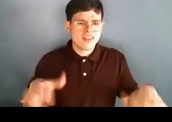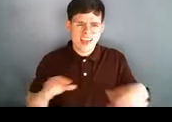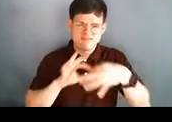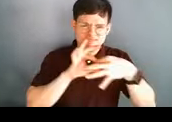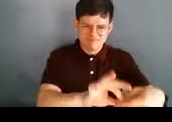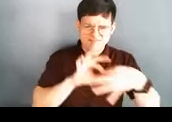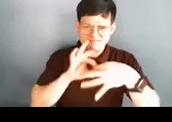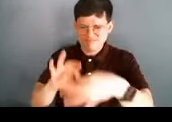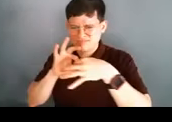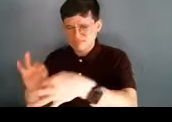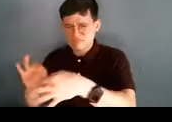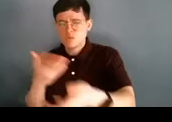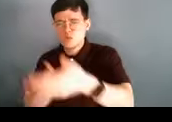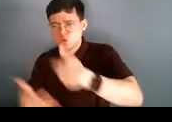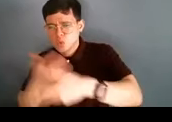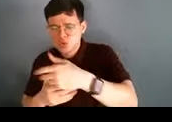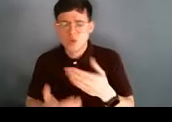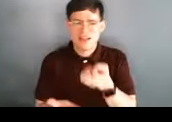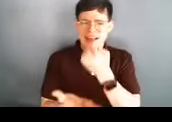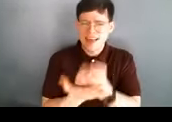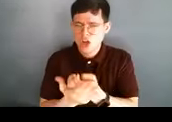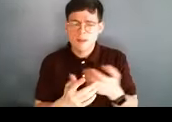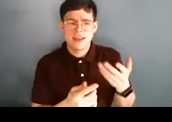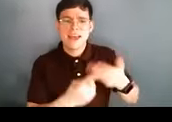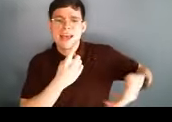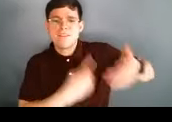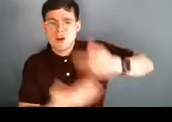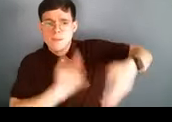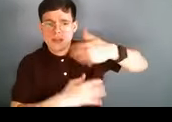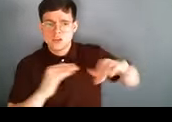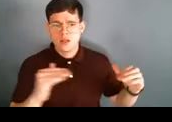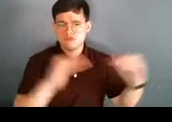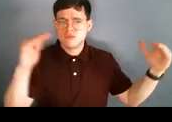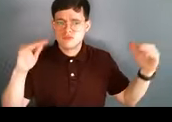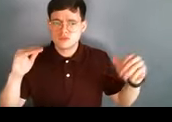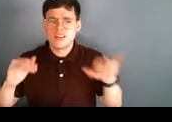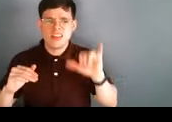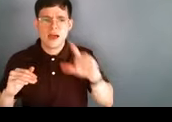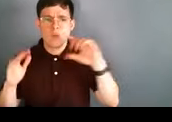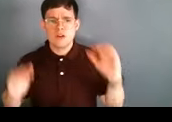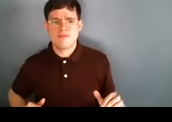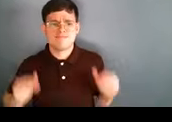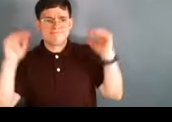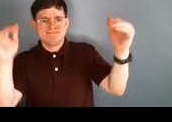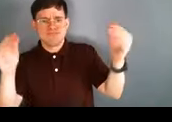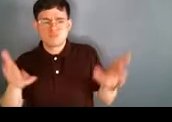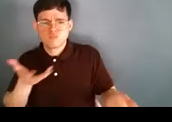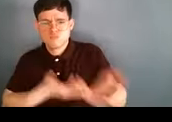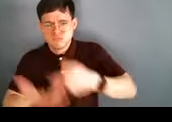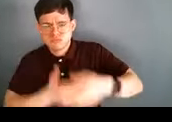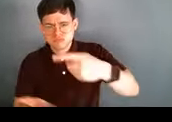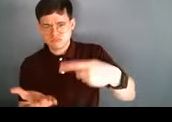between social, economic, and environmental justice, and advances the global dialogue around critical